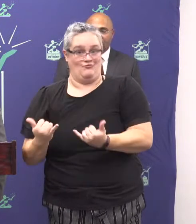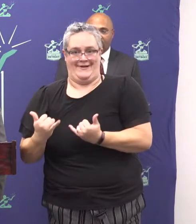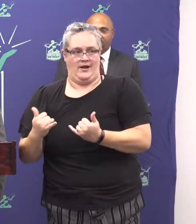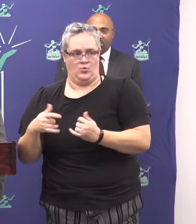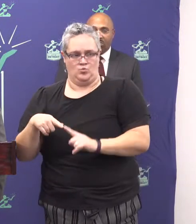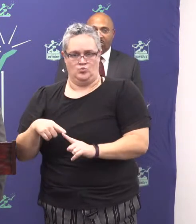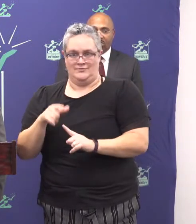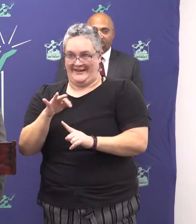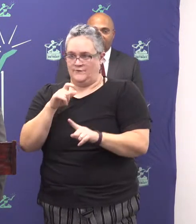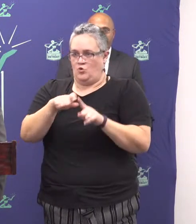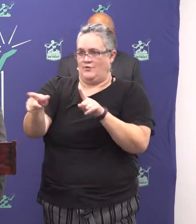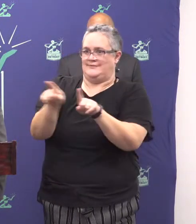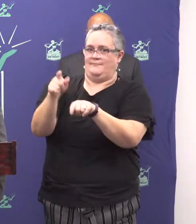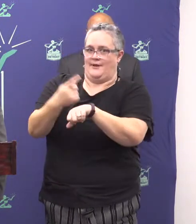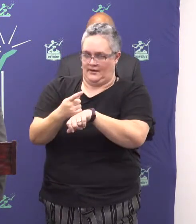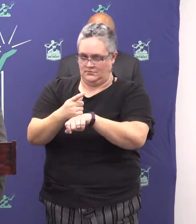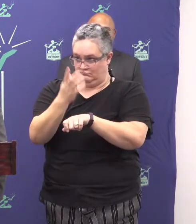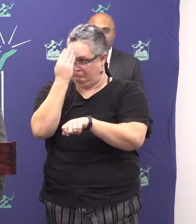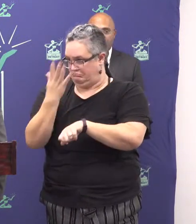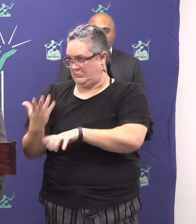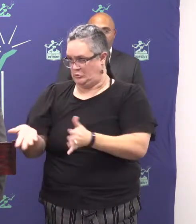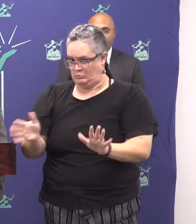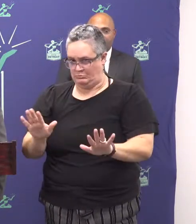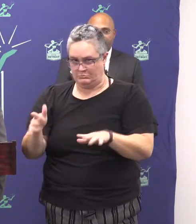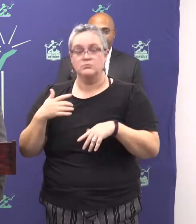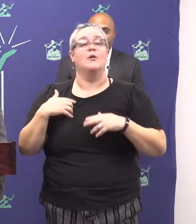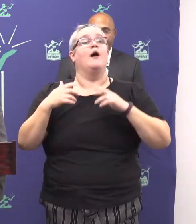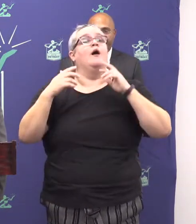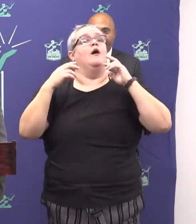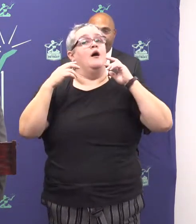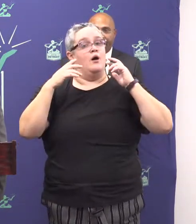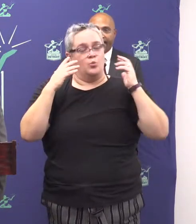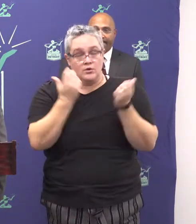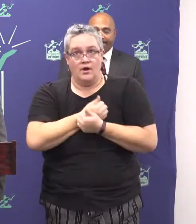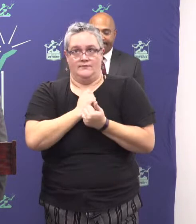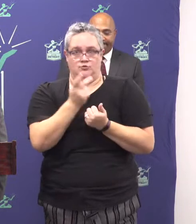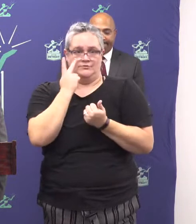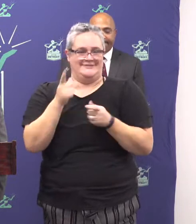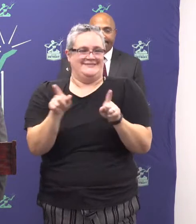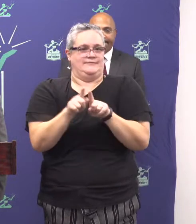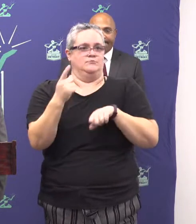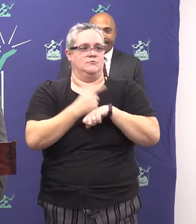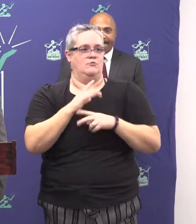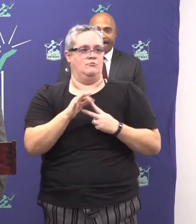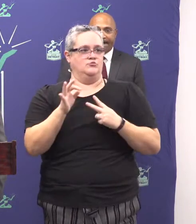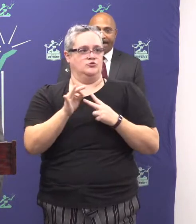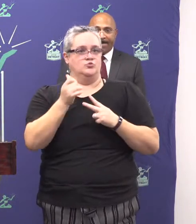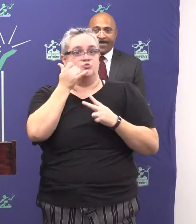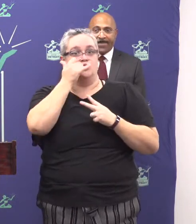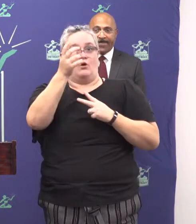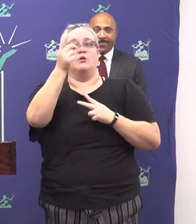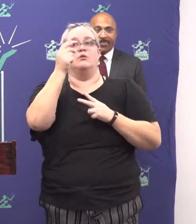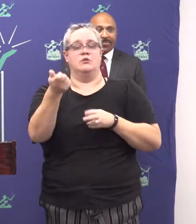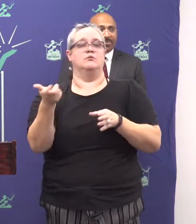see a same-day option for our clients, and I'm confident we're going to get to that in the future.